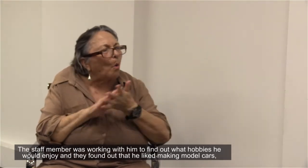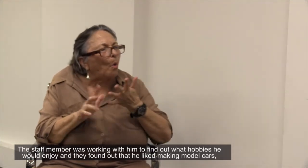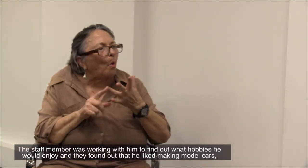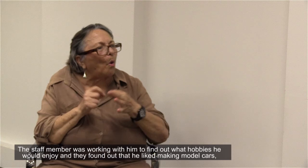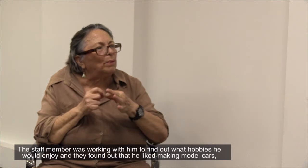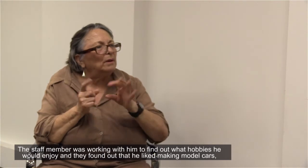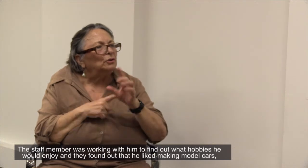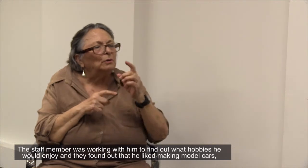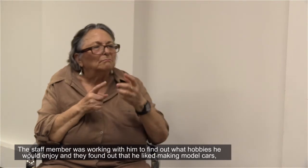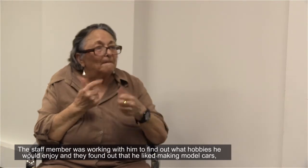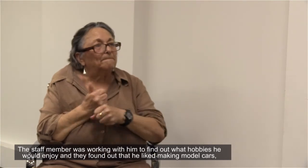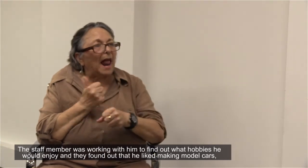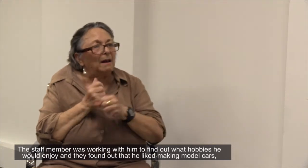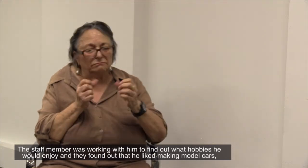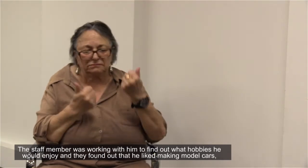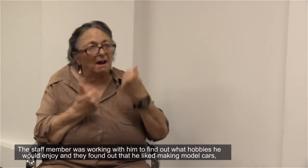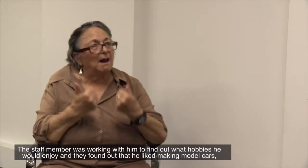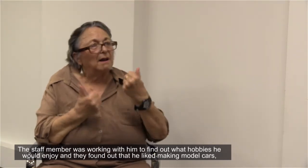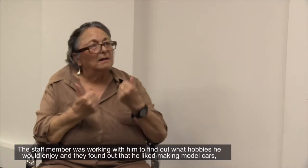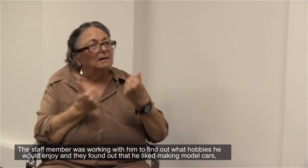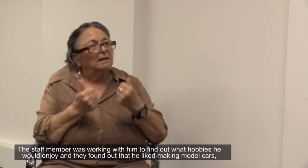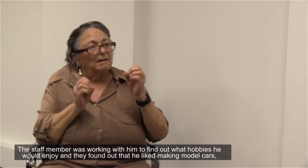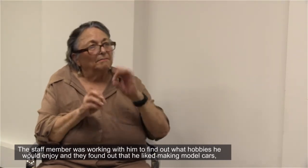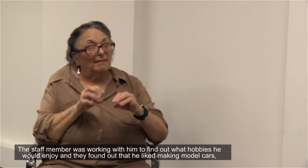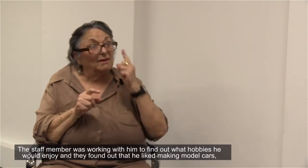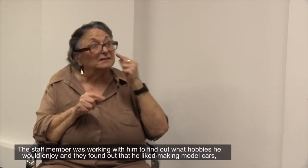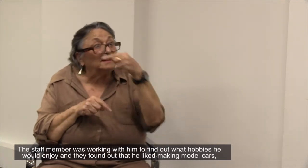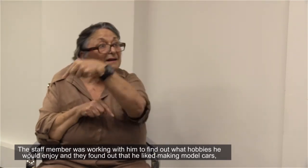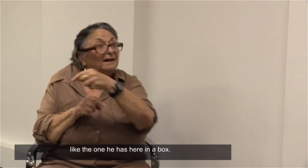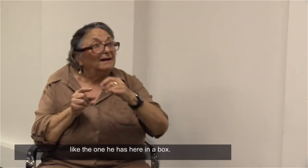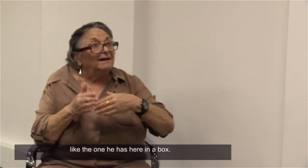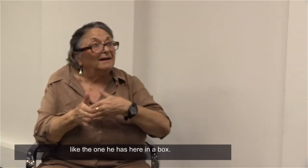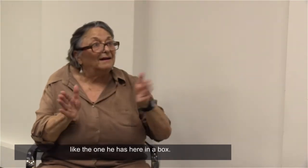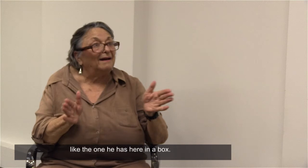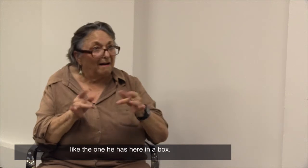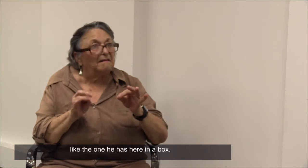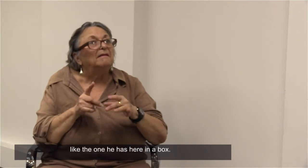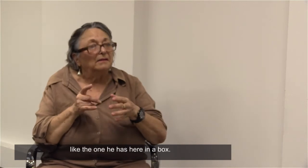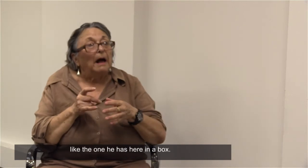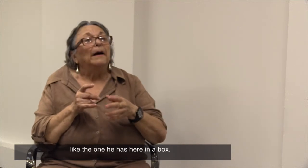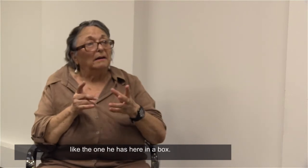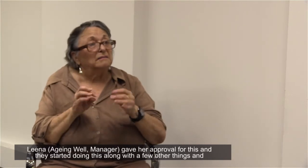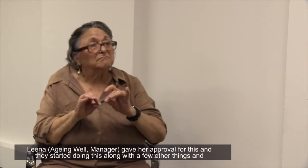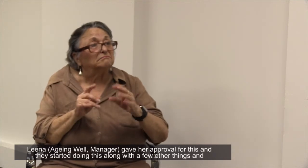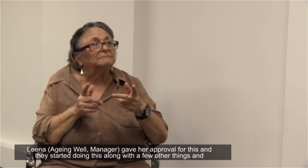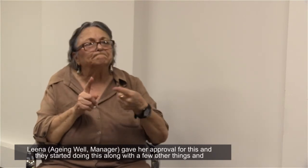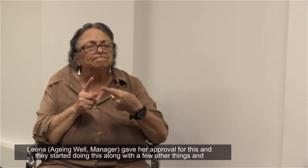what hobbies he would enjoy, and they found out that he liked making model cars, like the one he has here in a box. Lena